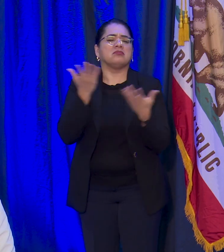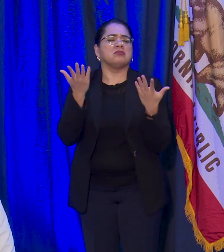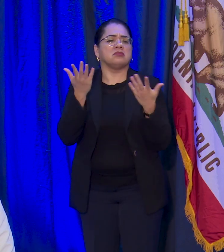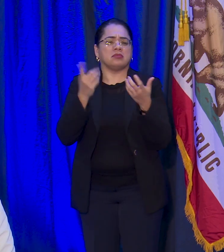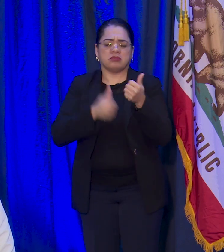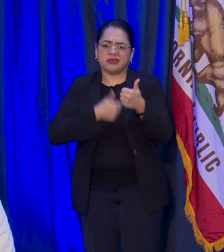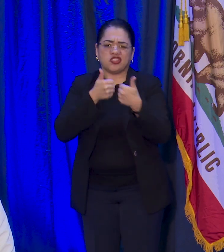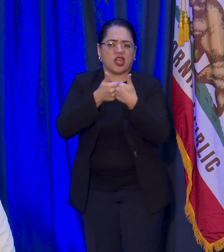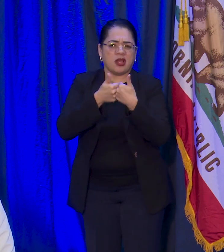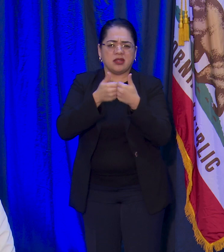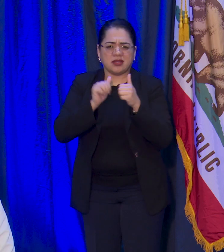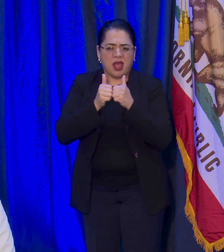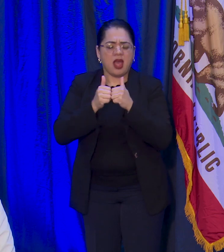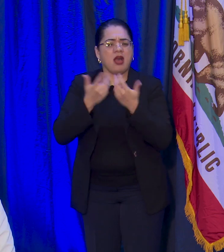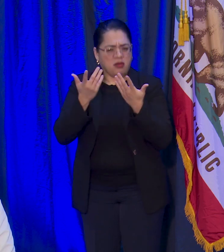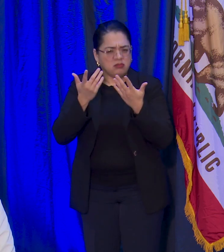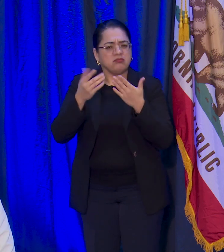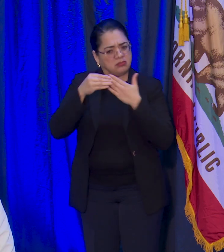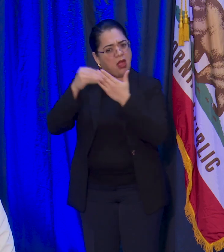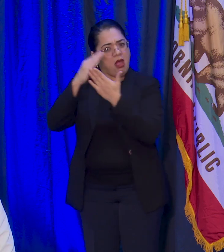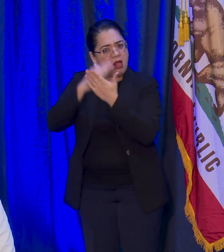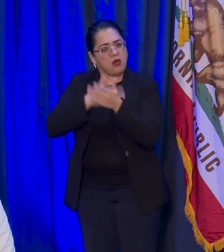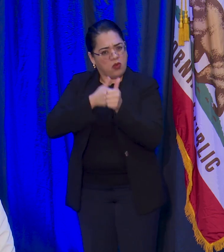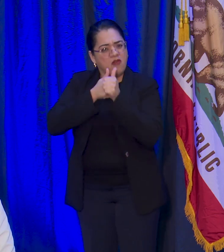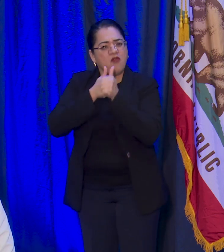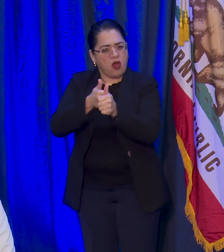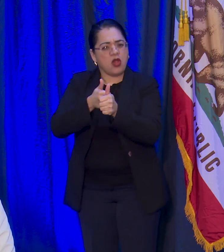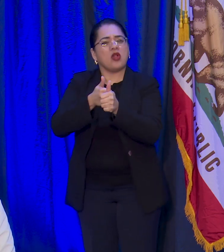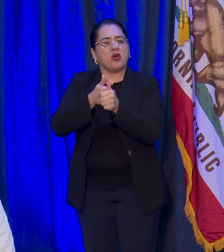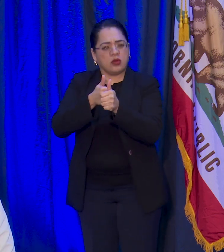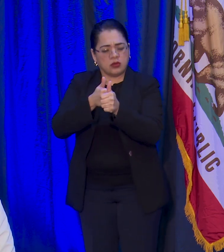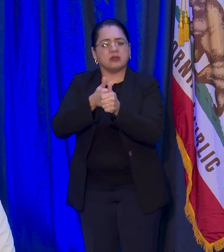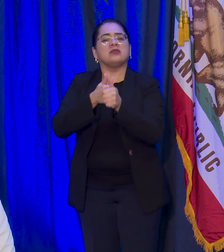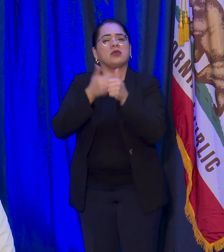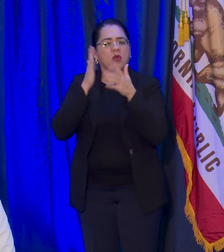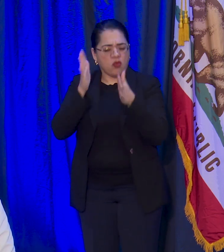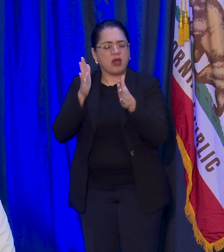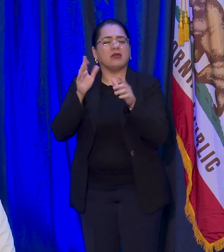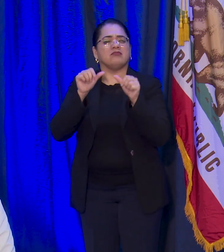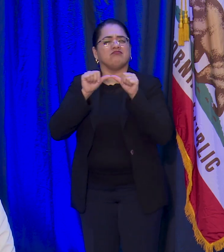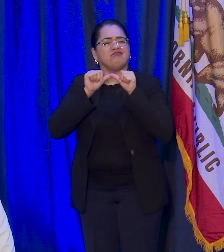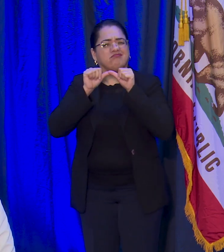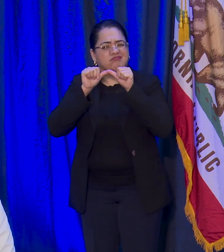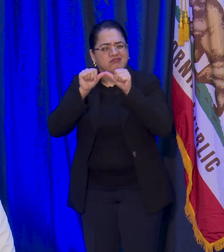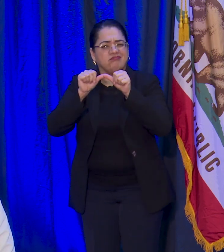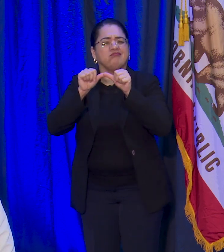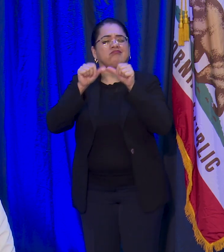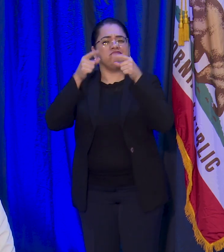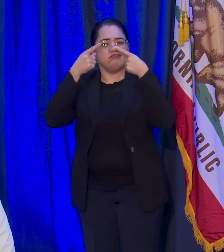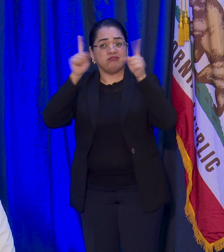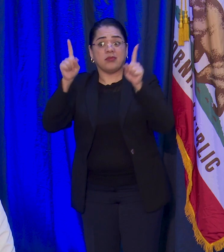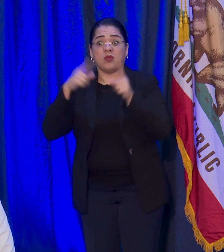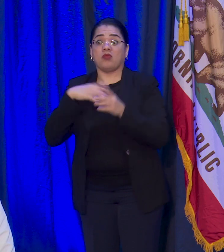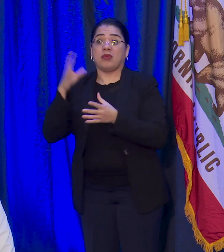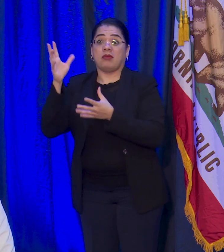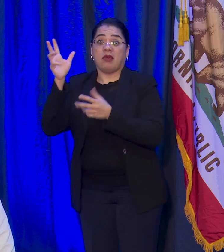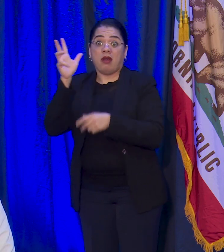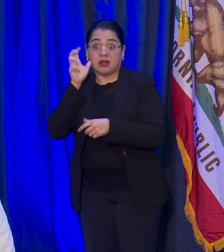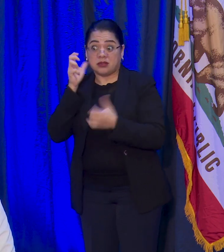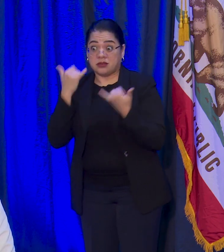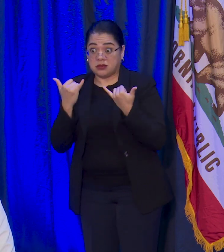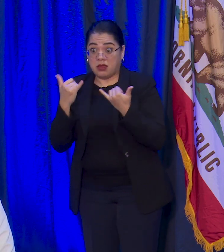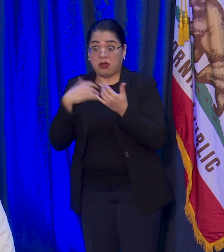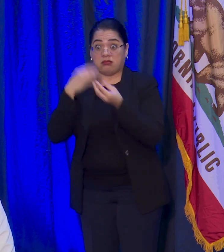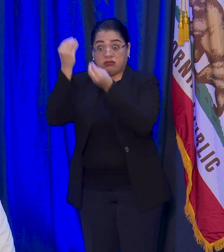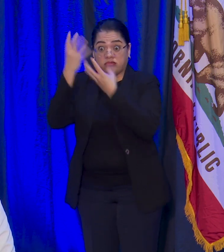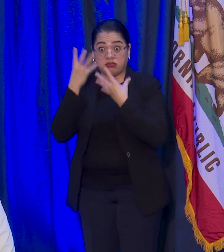challenge. And I know you know that together, working together, listening to what is going to be broadcast today is